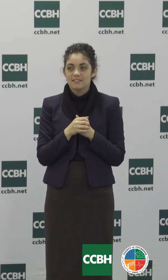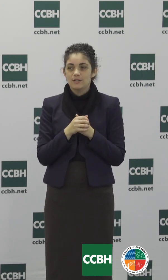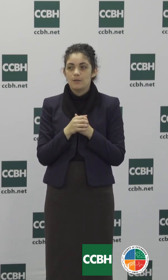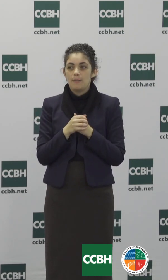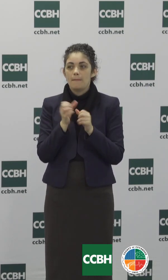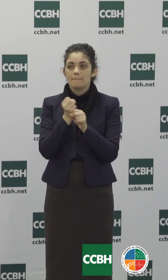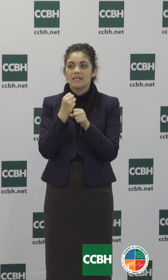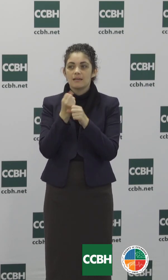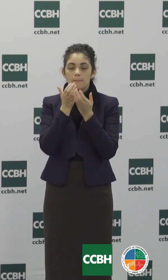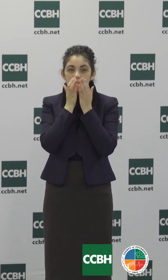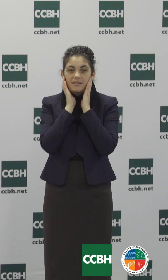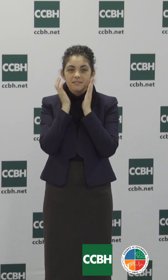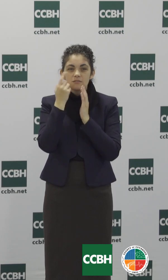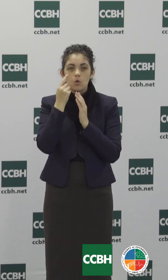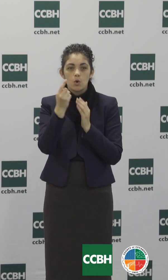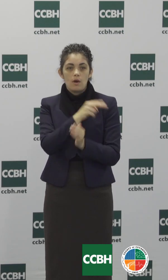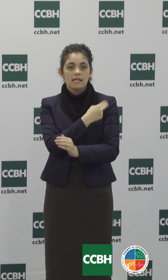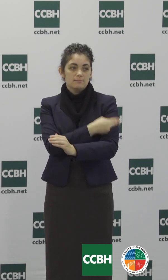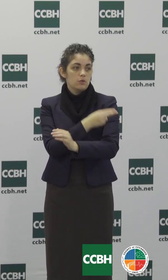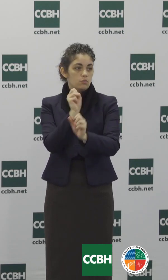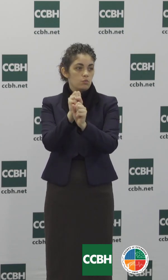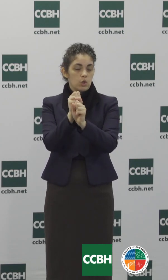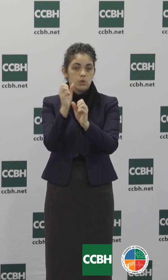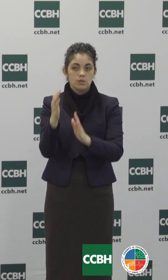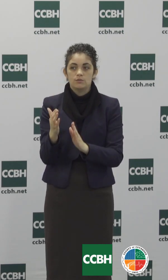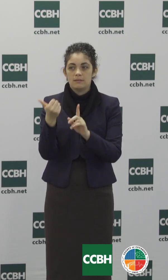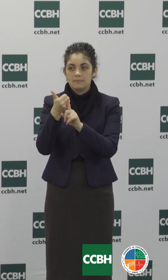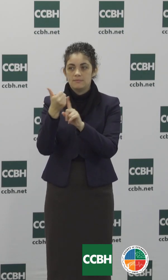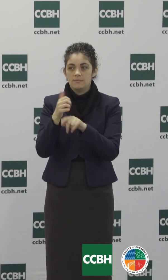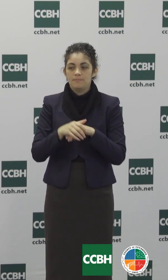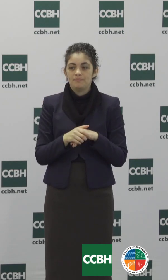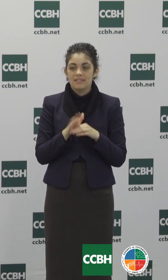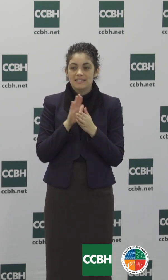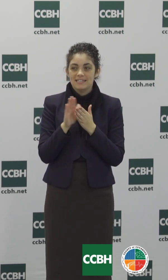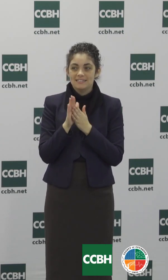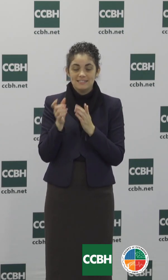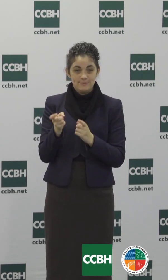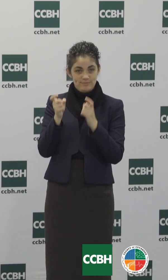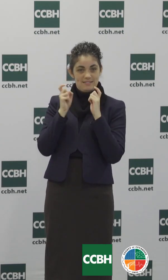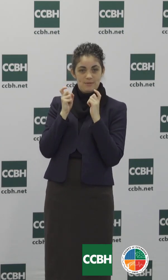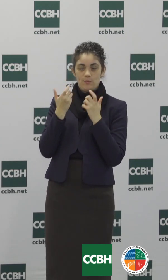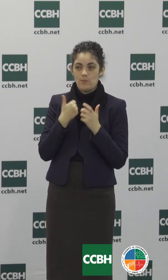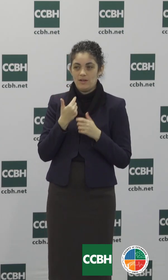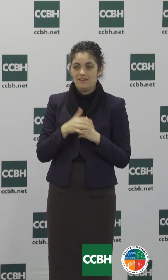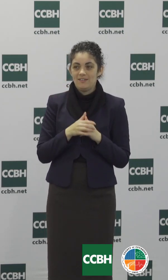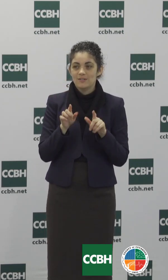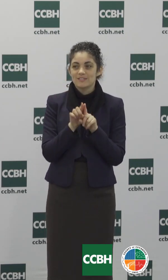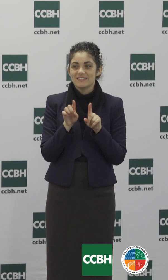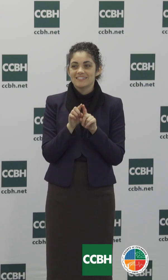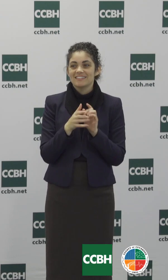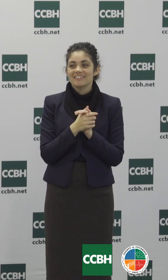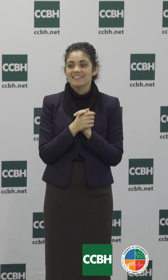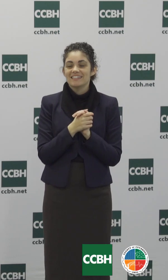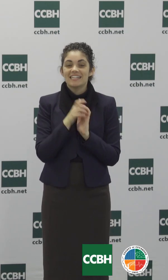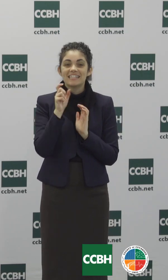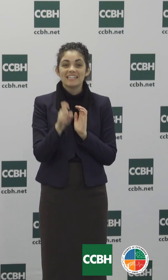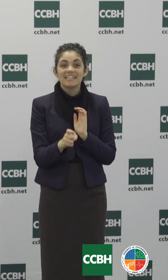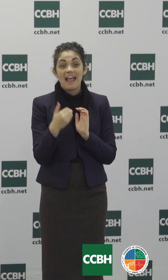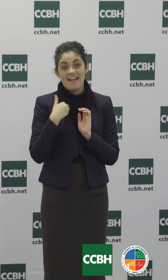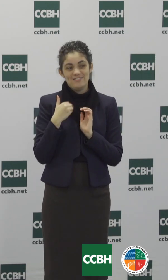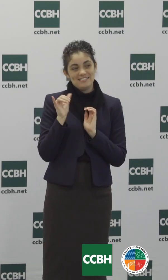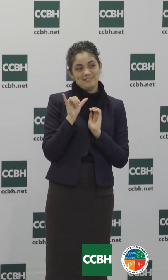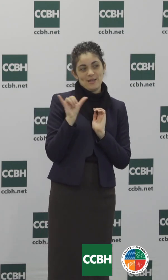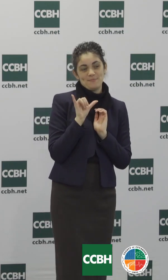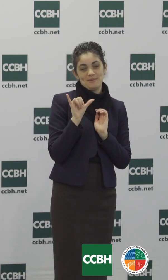making masks for hospital workers. And so she was nice enough to provide me one, and I had to have a corollary